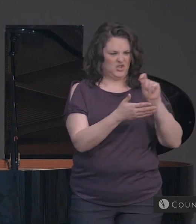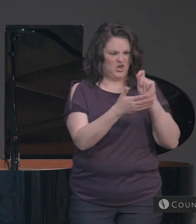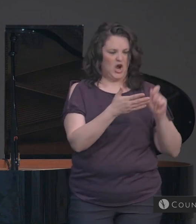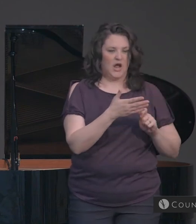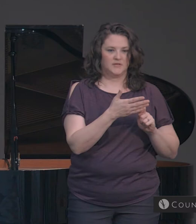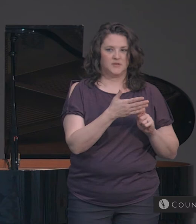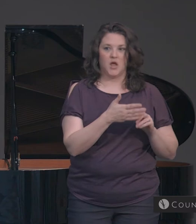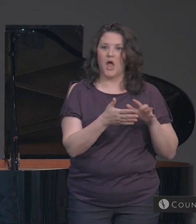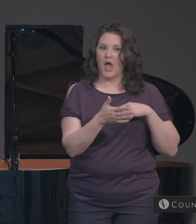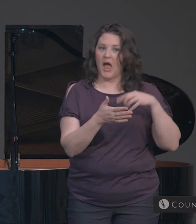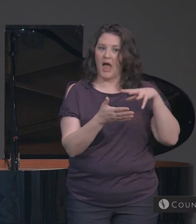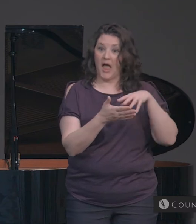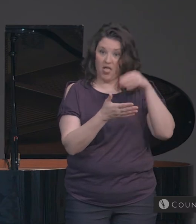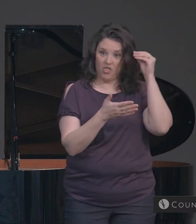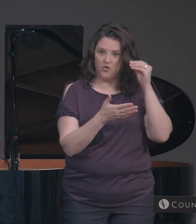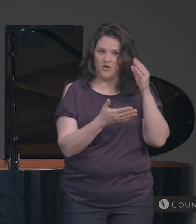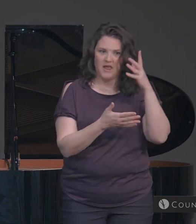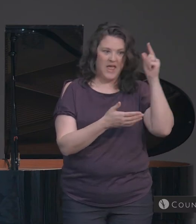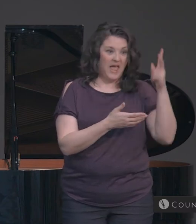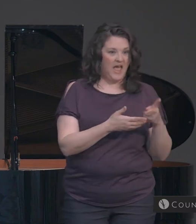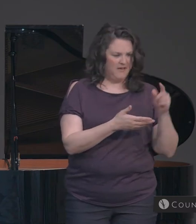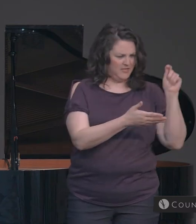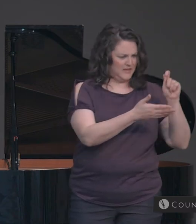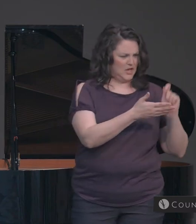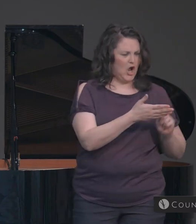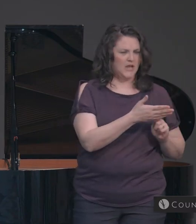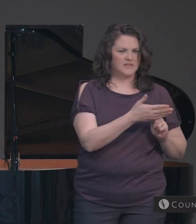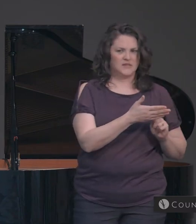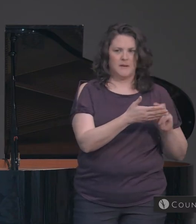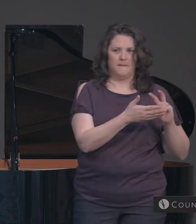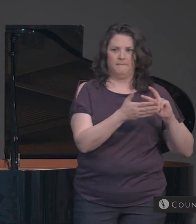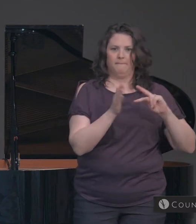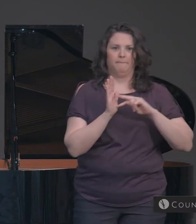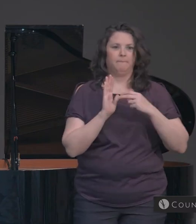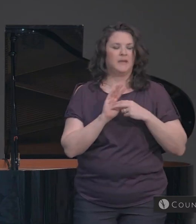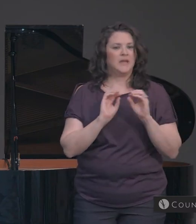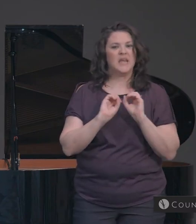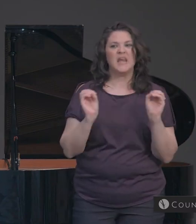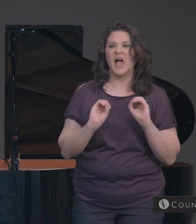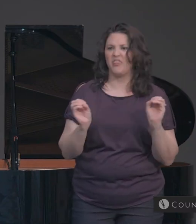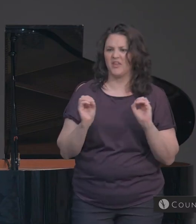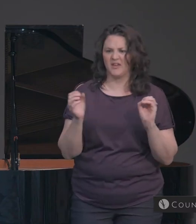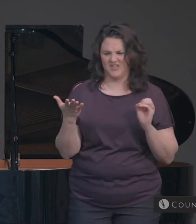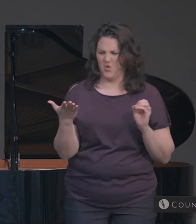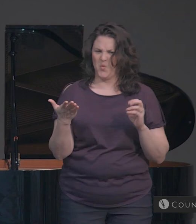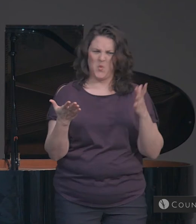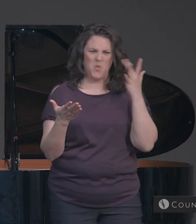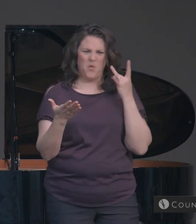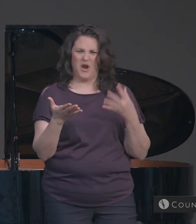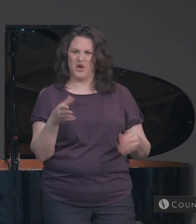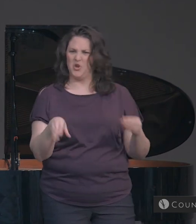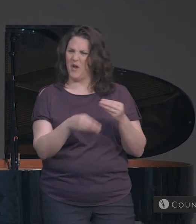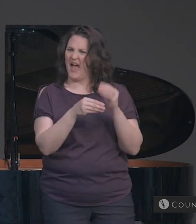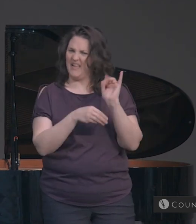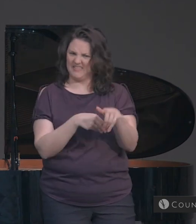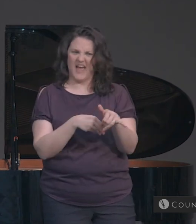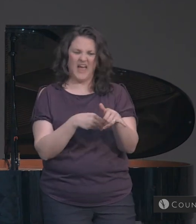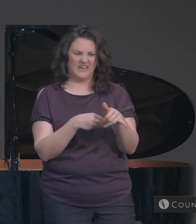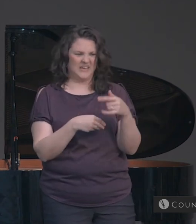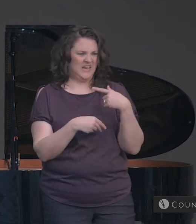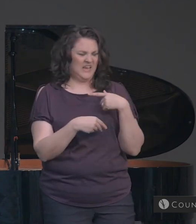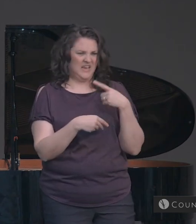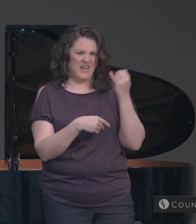is half of those dots mean nothing. It's like, why do you put dots in there that mean nothing? All that does is confuse